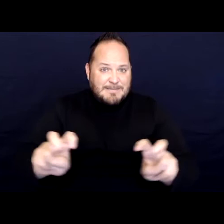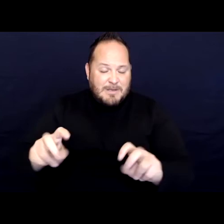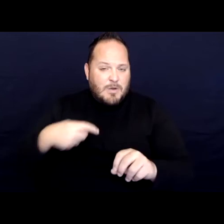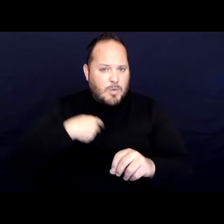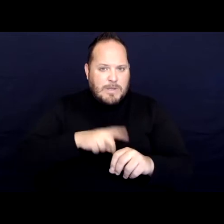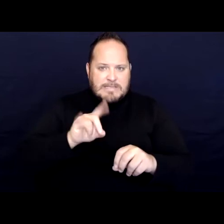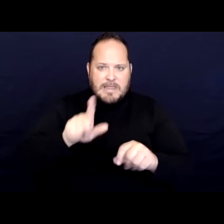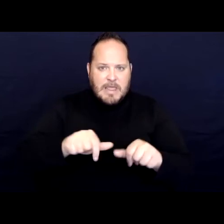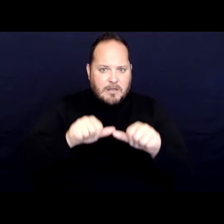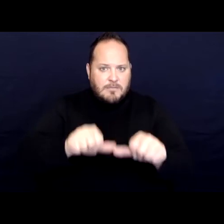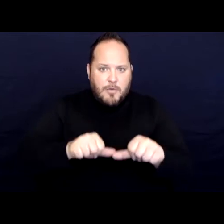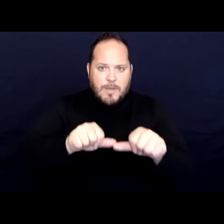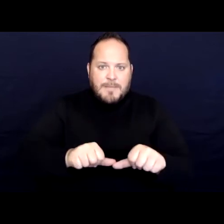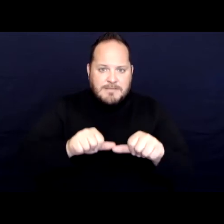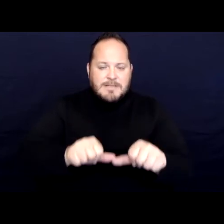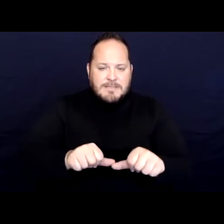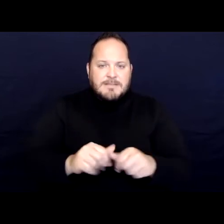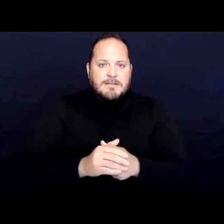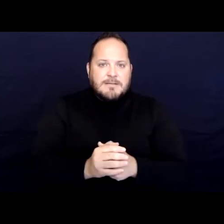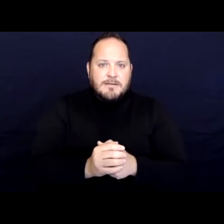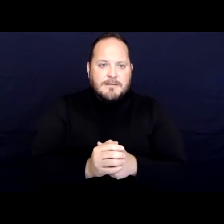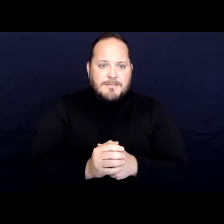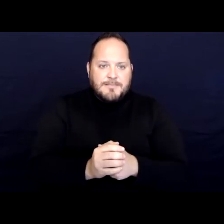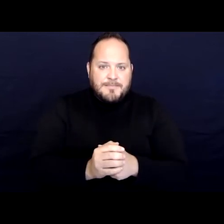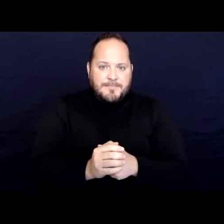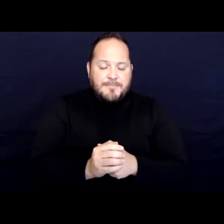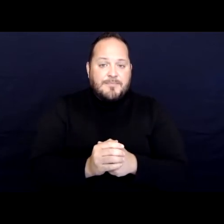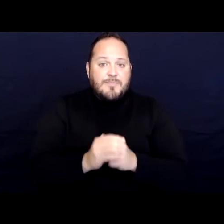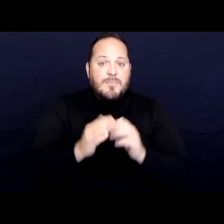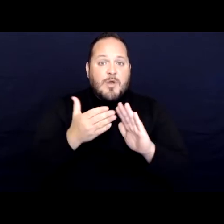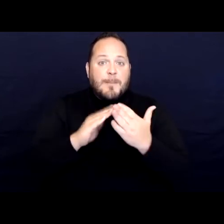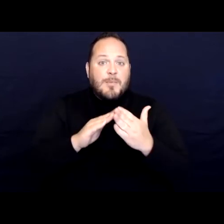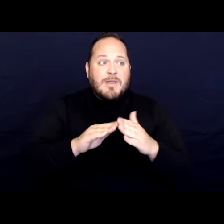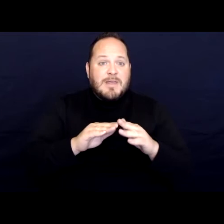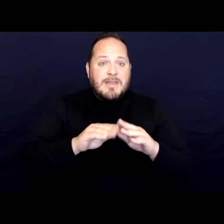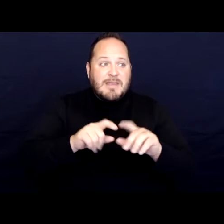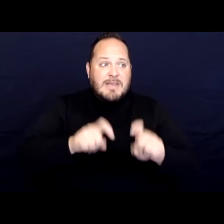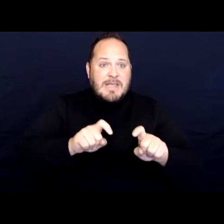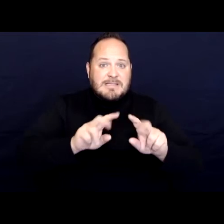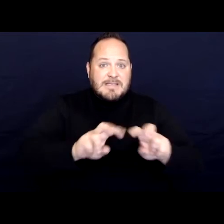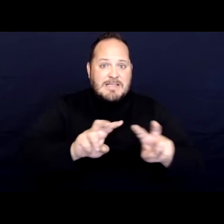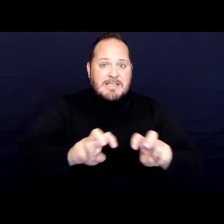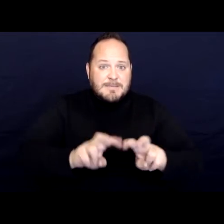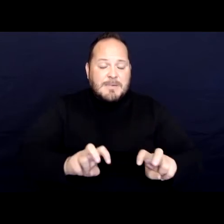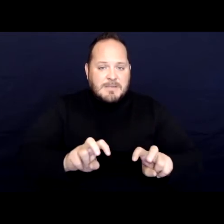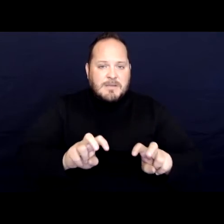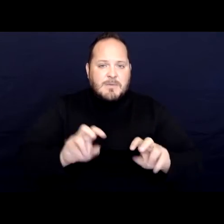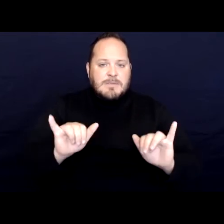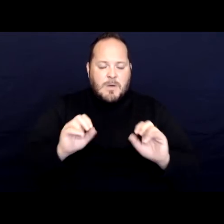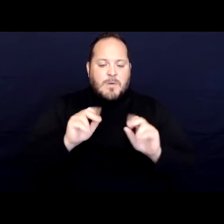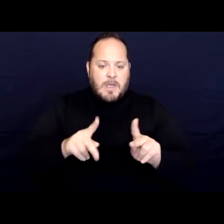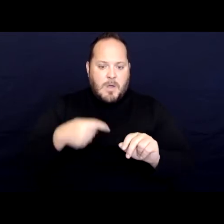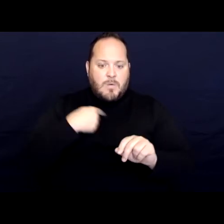basis. Uh, and the community needs assessments were, okay, so we know there's a virus. What do we